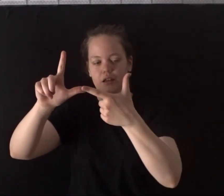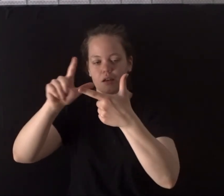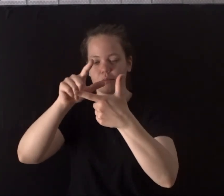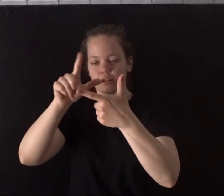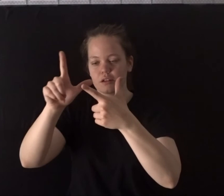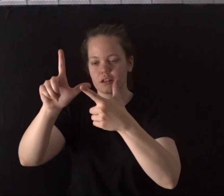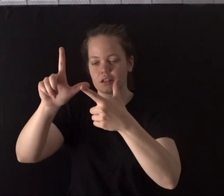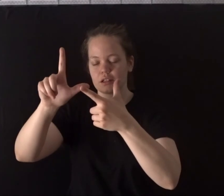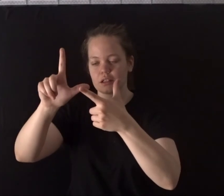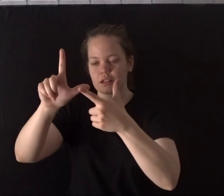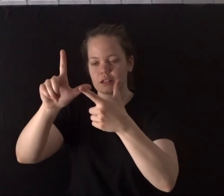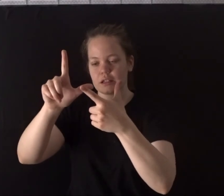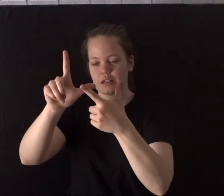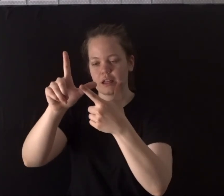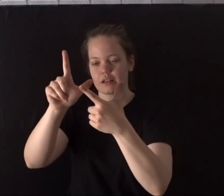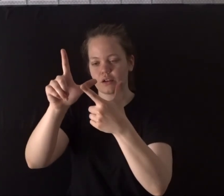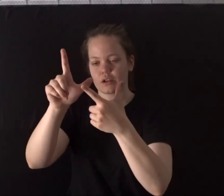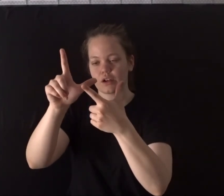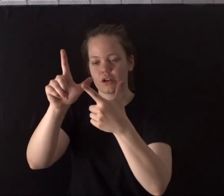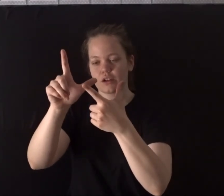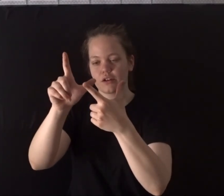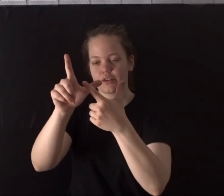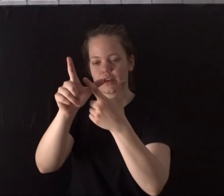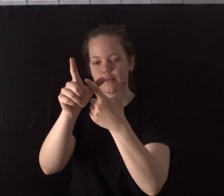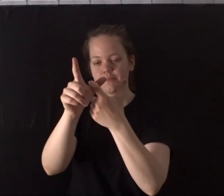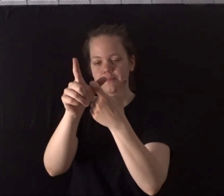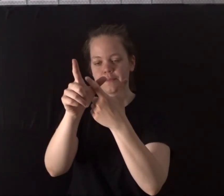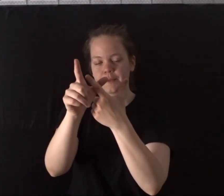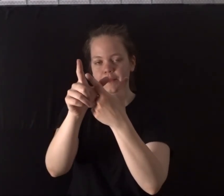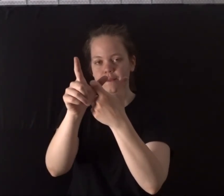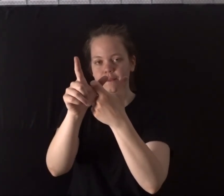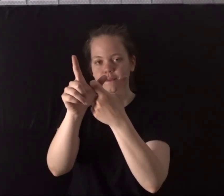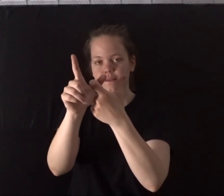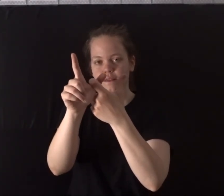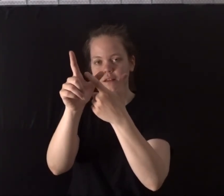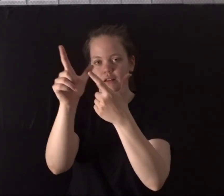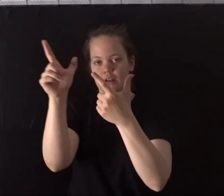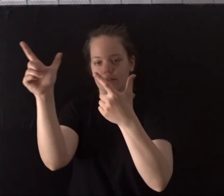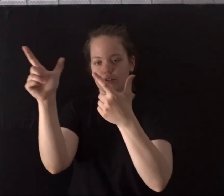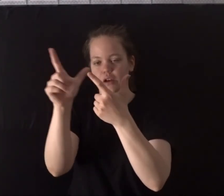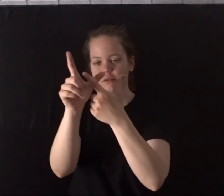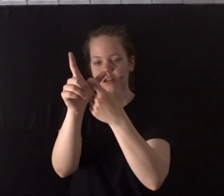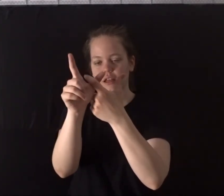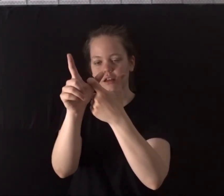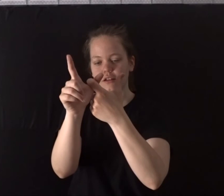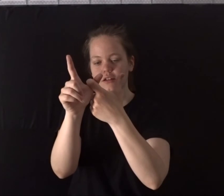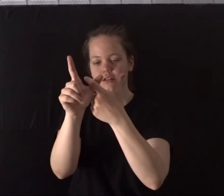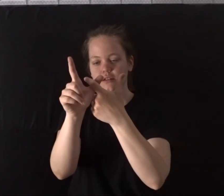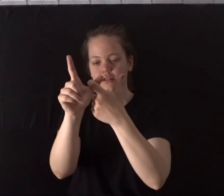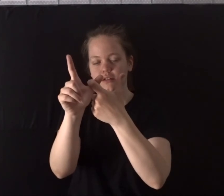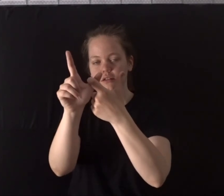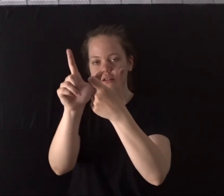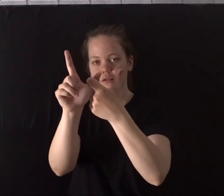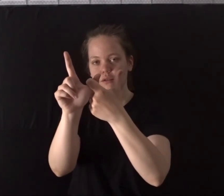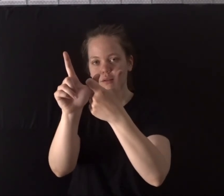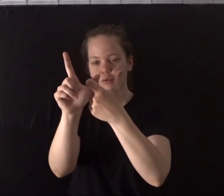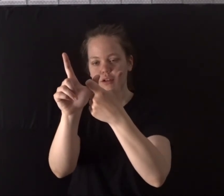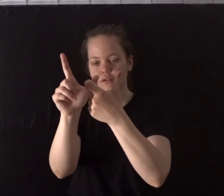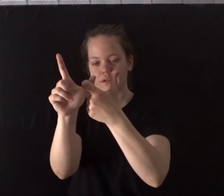up. And then you're going to hook your thumb of your dominant hand with the pointer finger